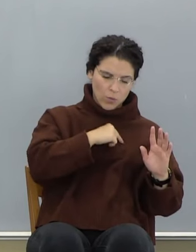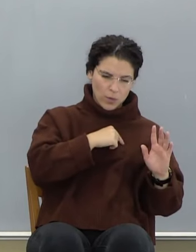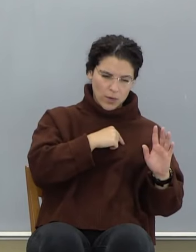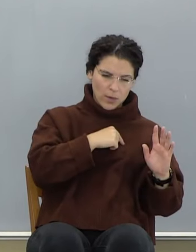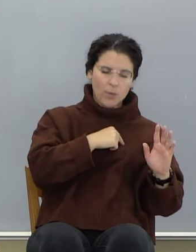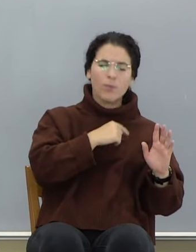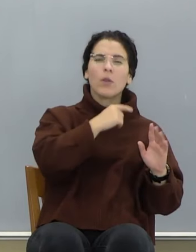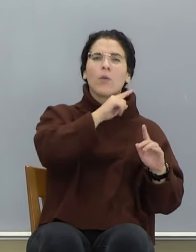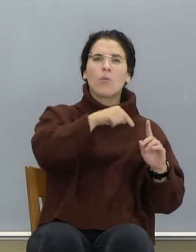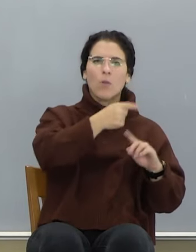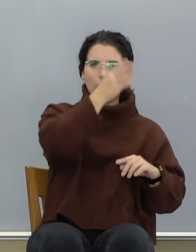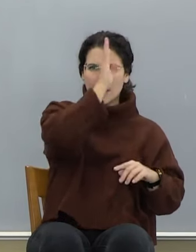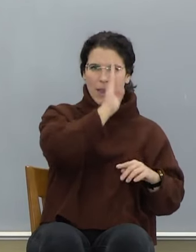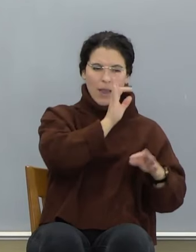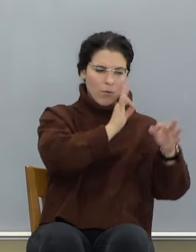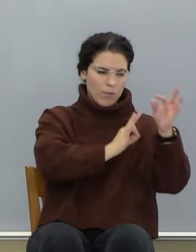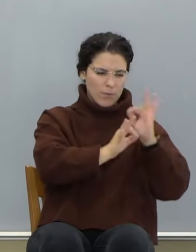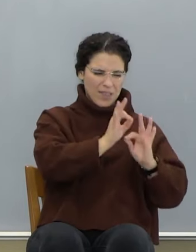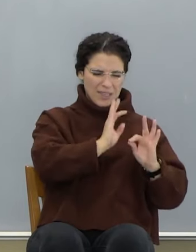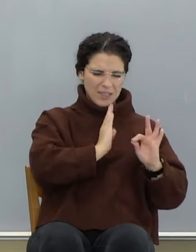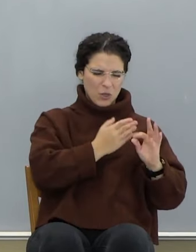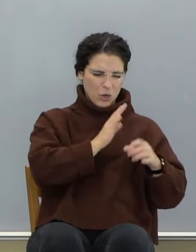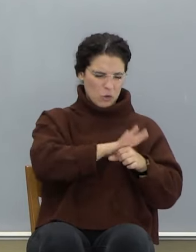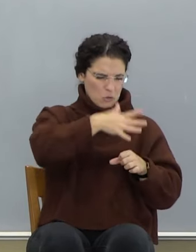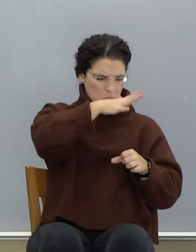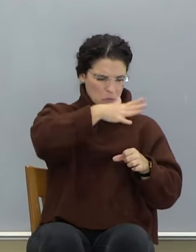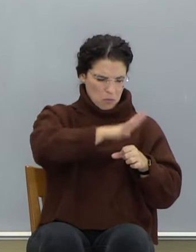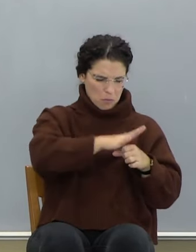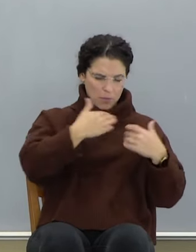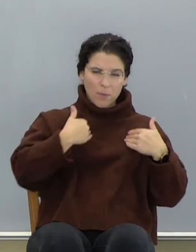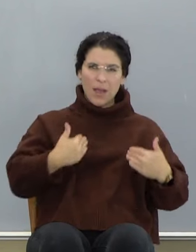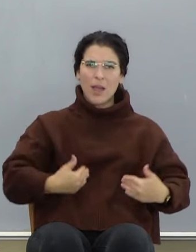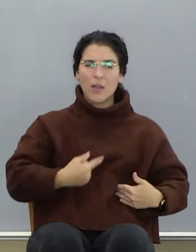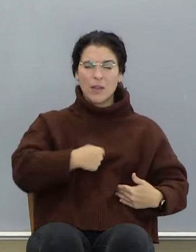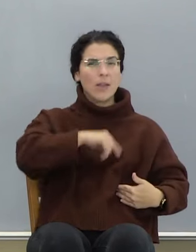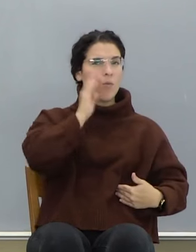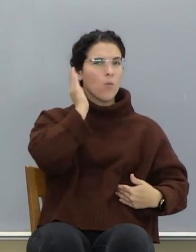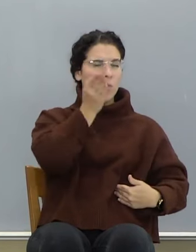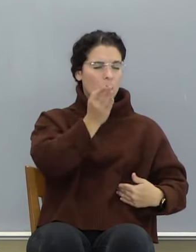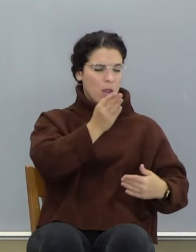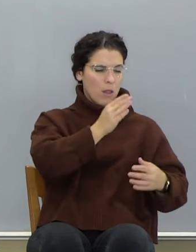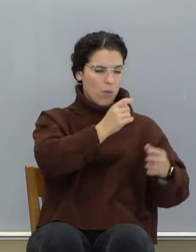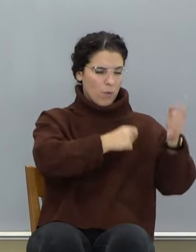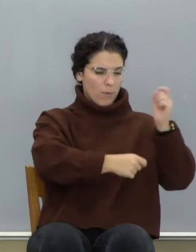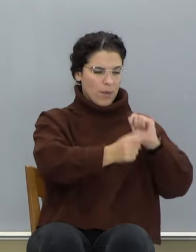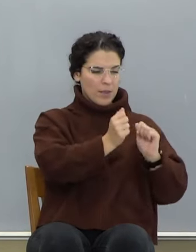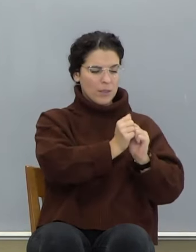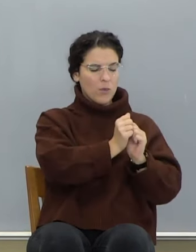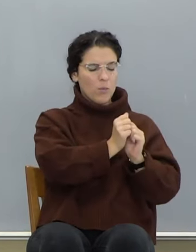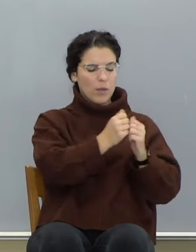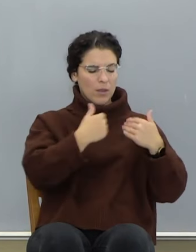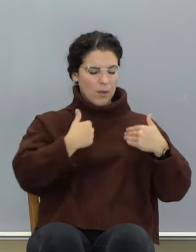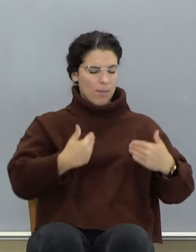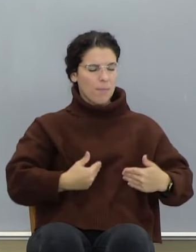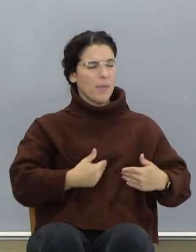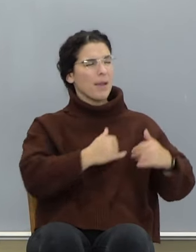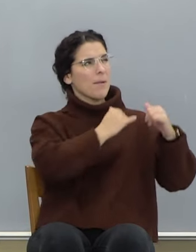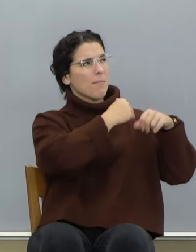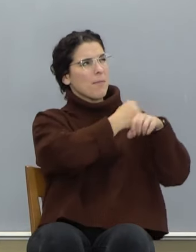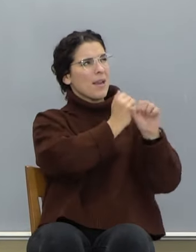when God replaces these vile bodies, he's going to replace it with a body which is fashioned like